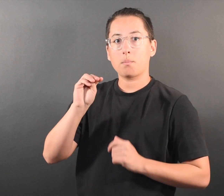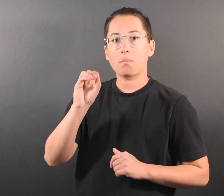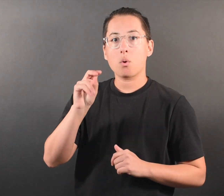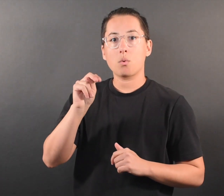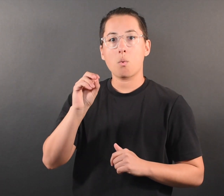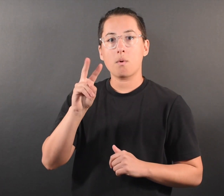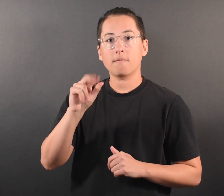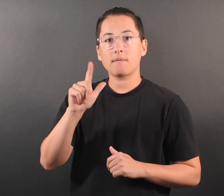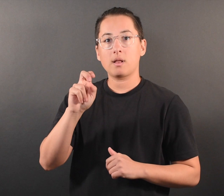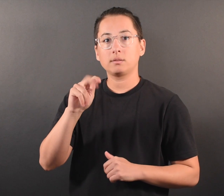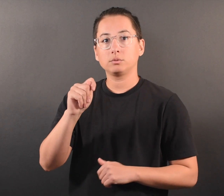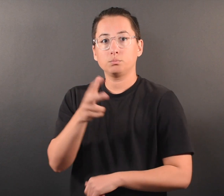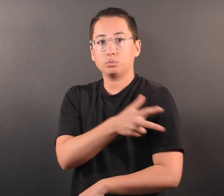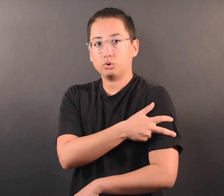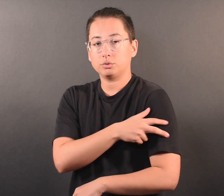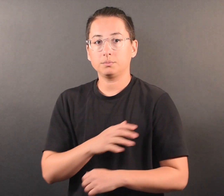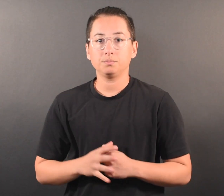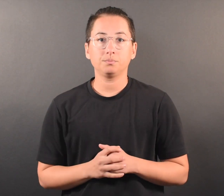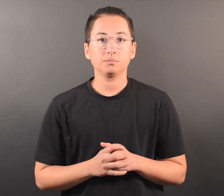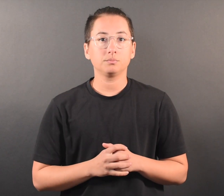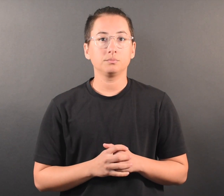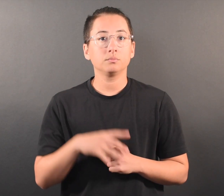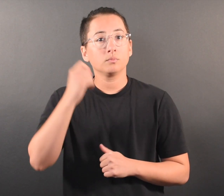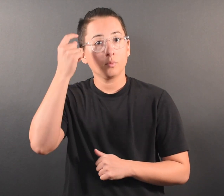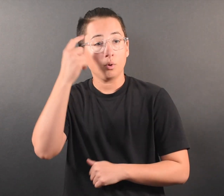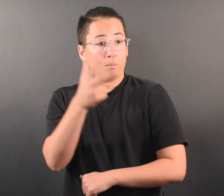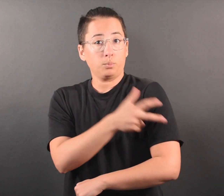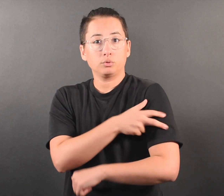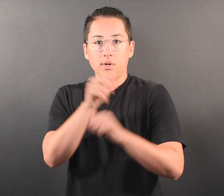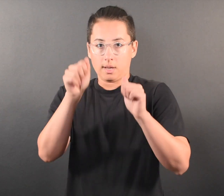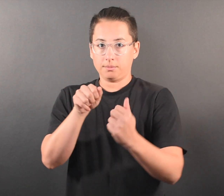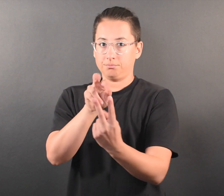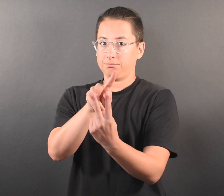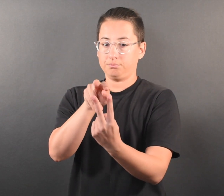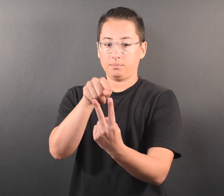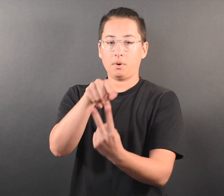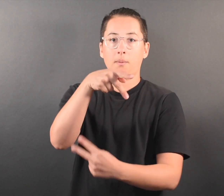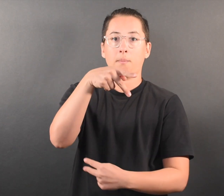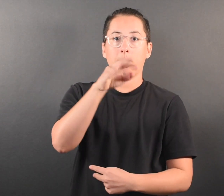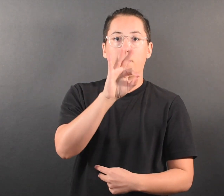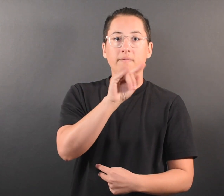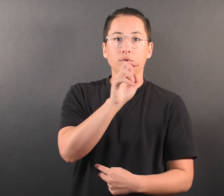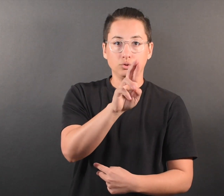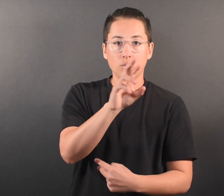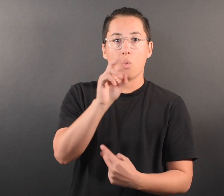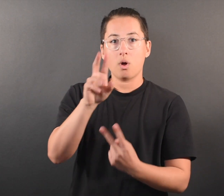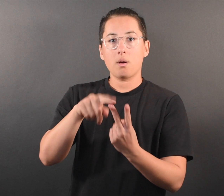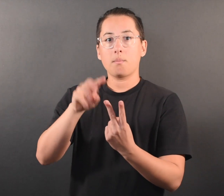booster. The booster can be Pfizer or Moderna.